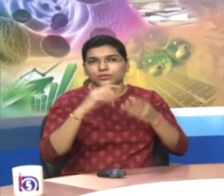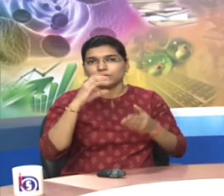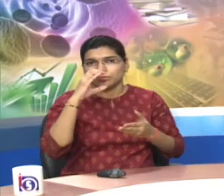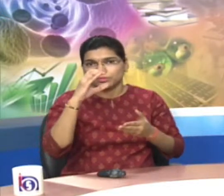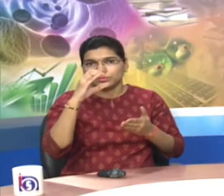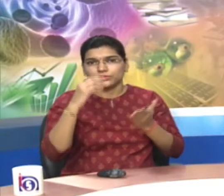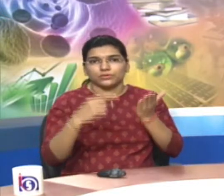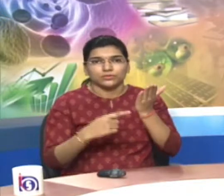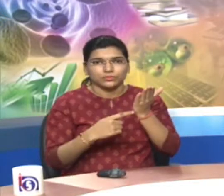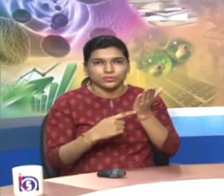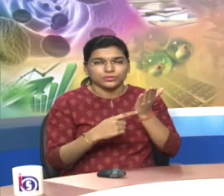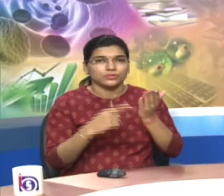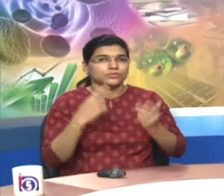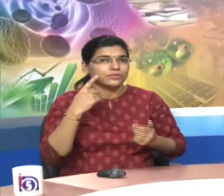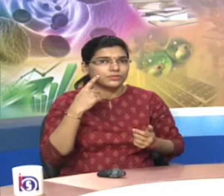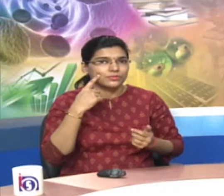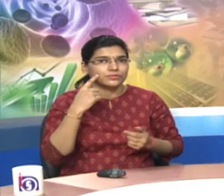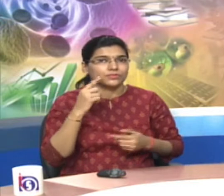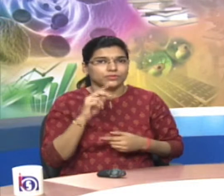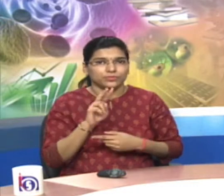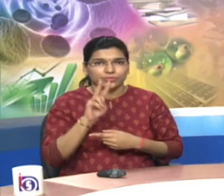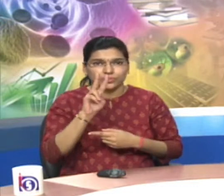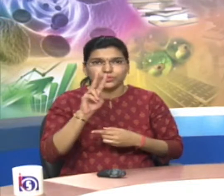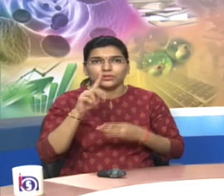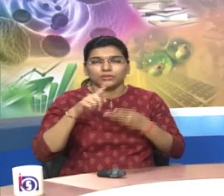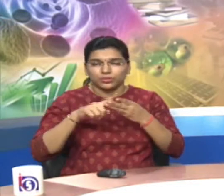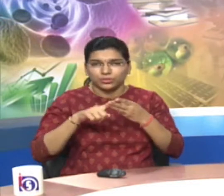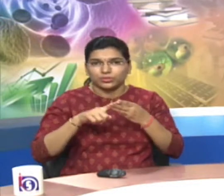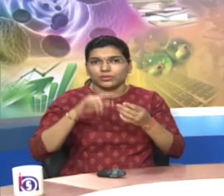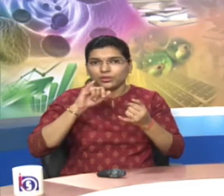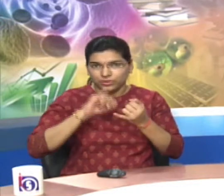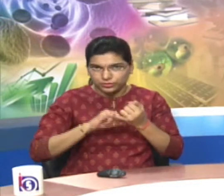Now, let us understand the objectives.